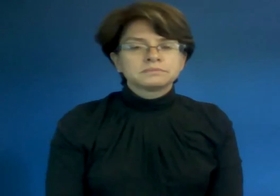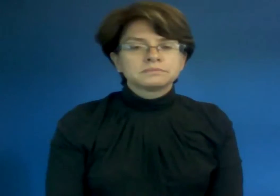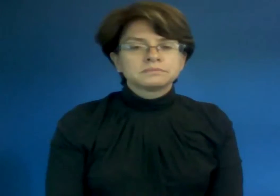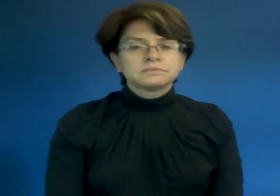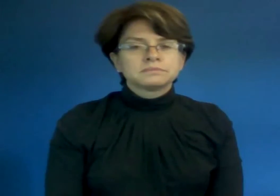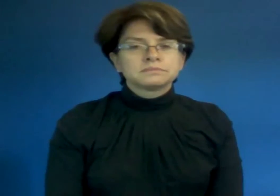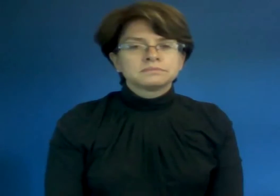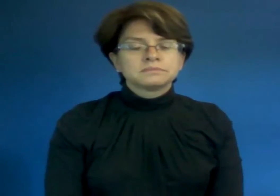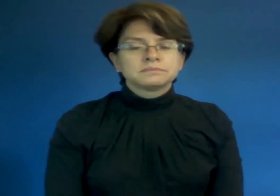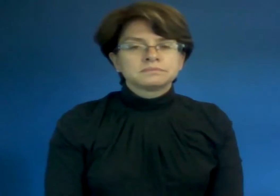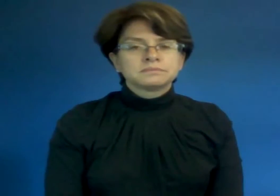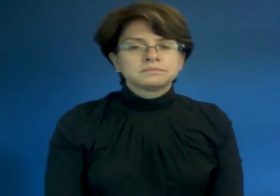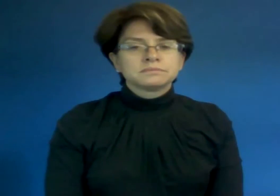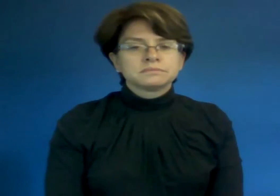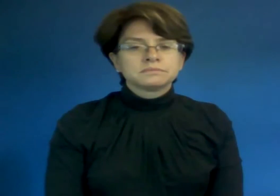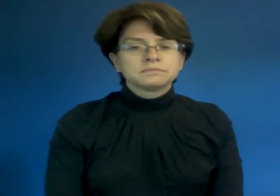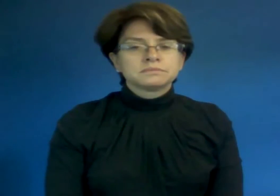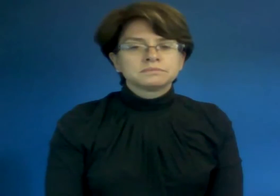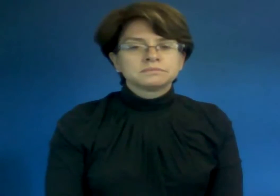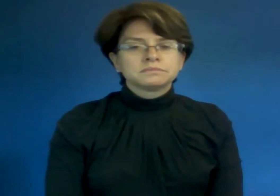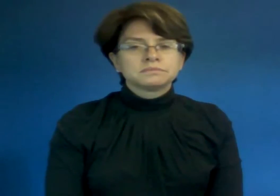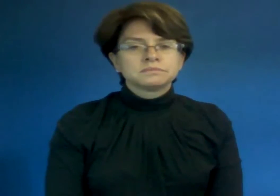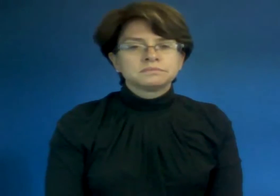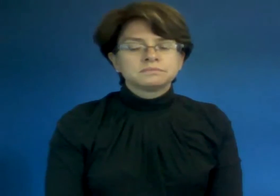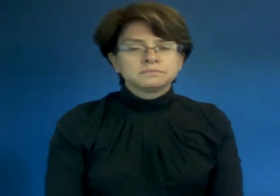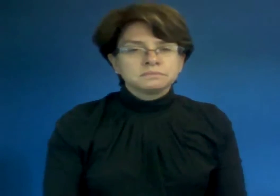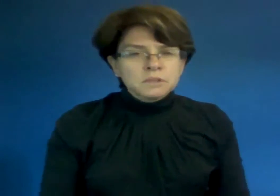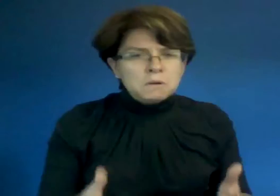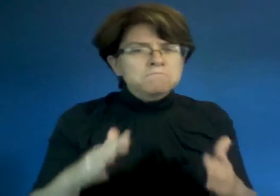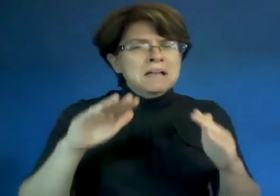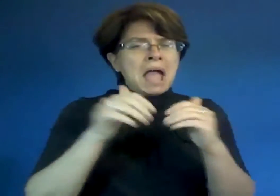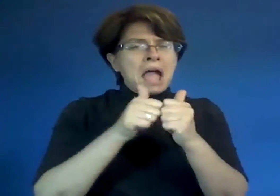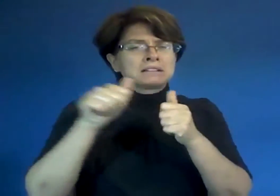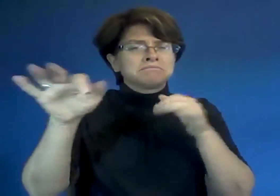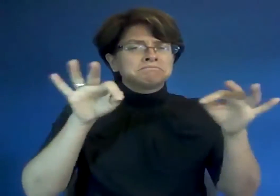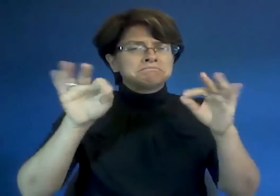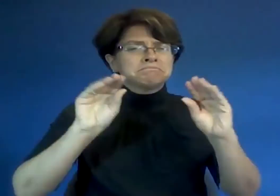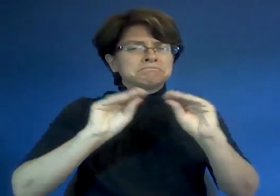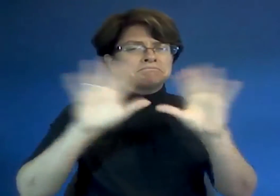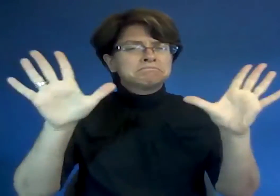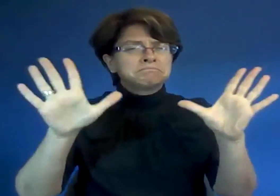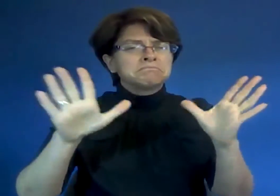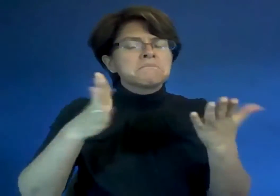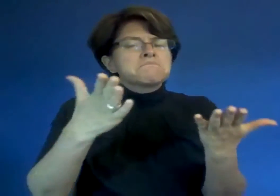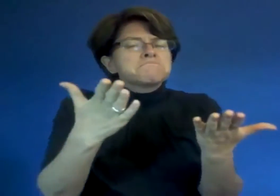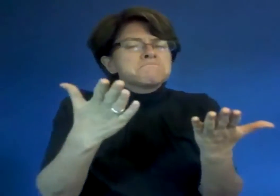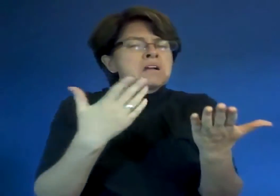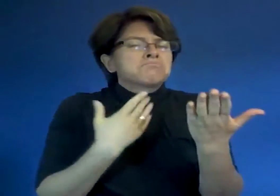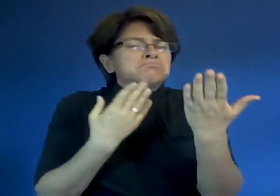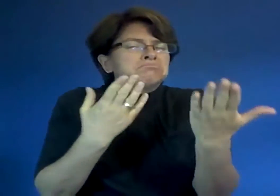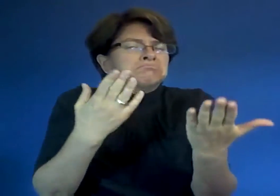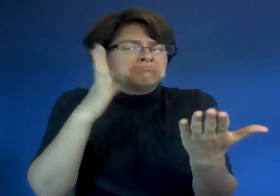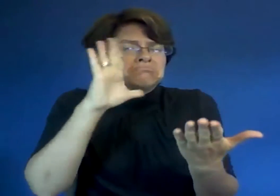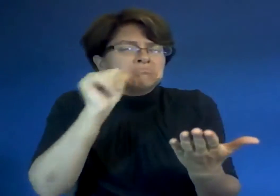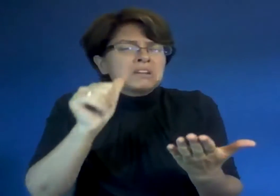digestive process starts. Your teeth are used, first of all, to physically break down food particles into smaller, more manageable